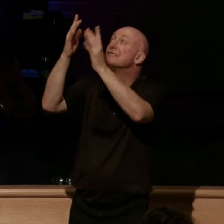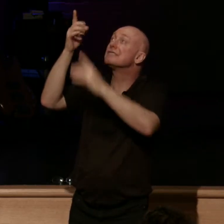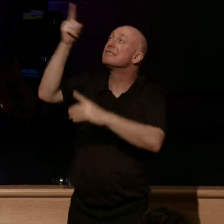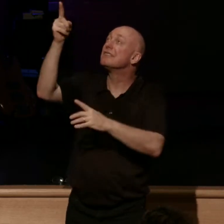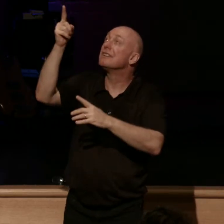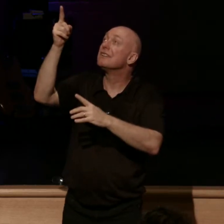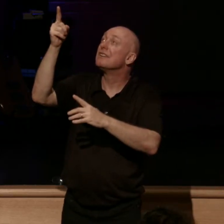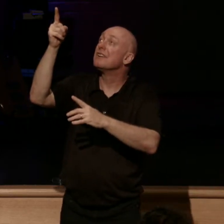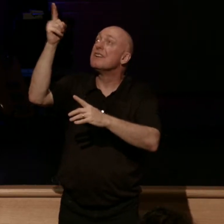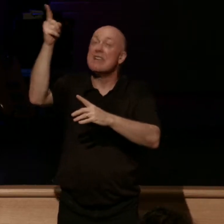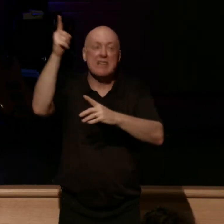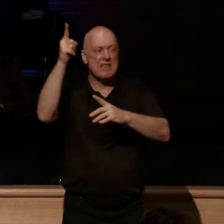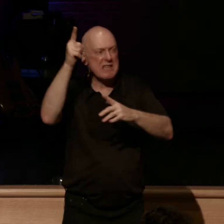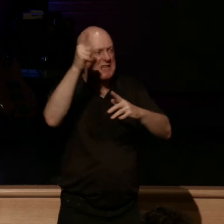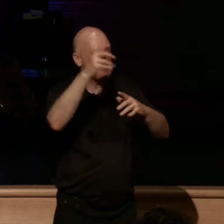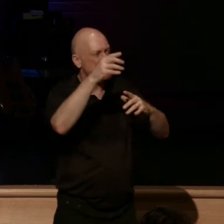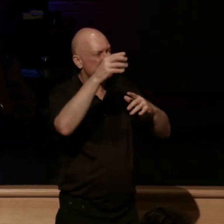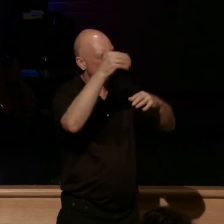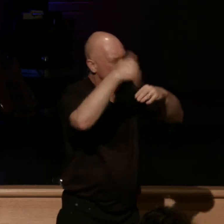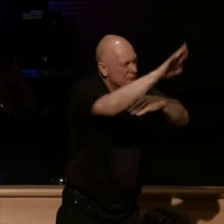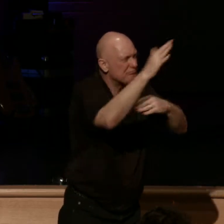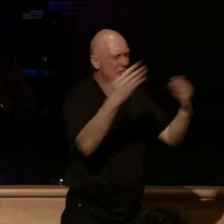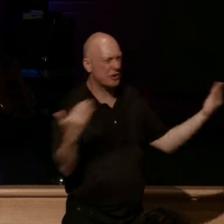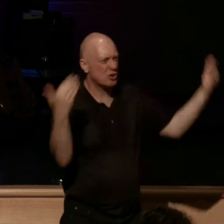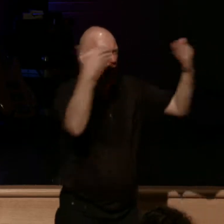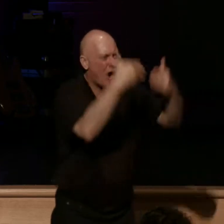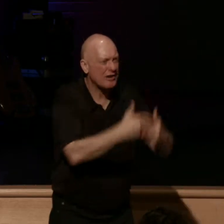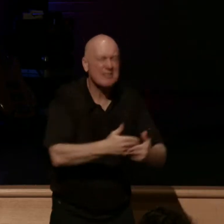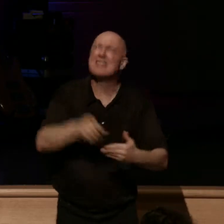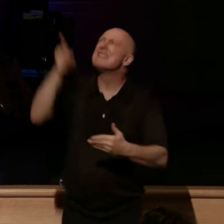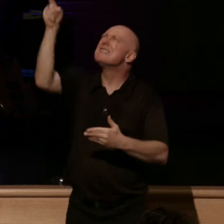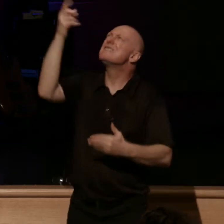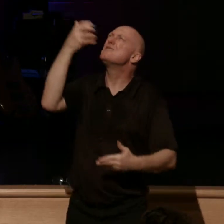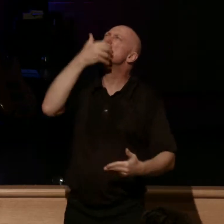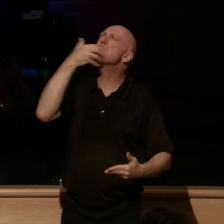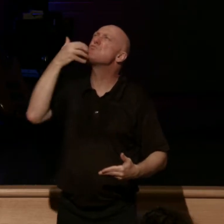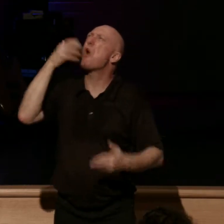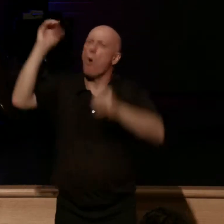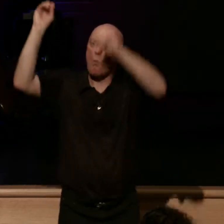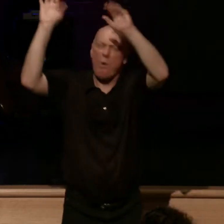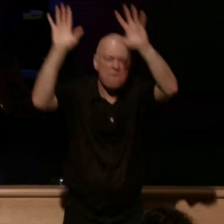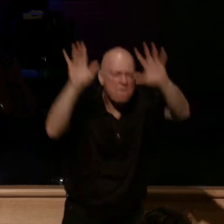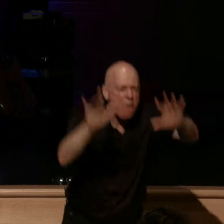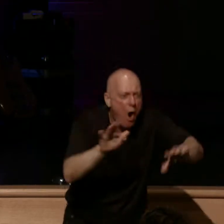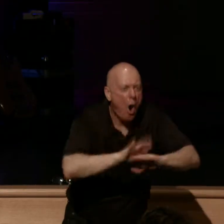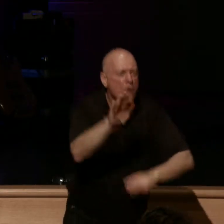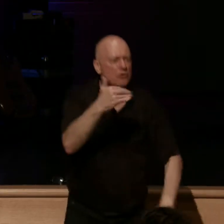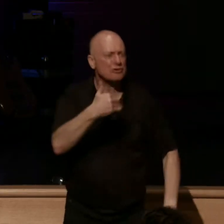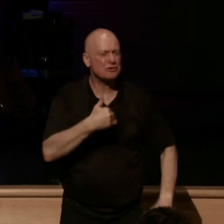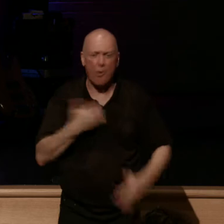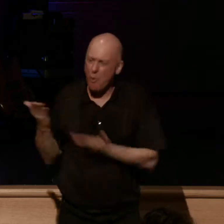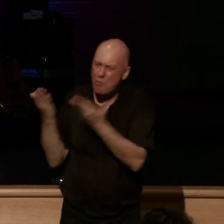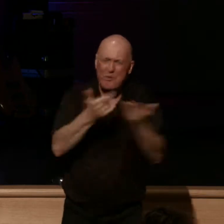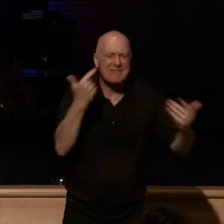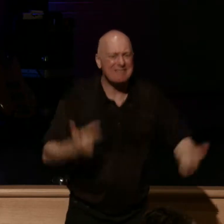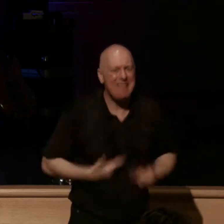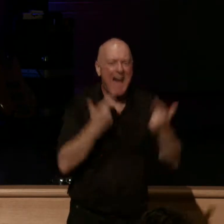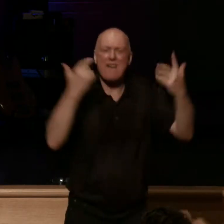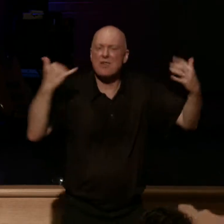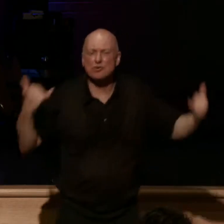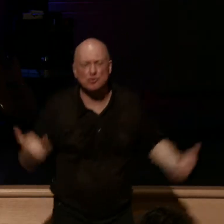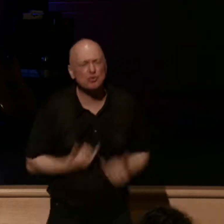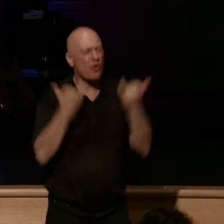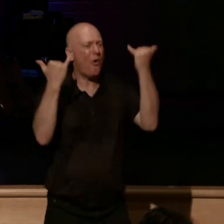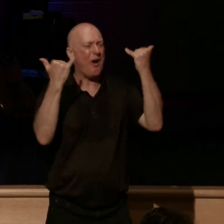that dispels the darkness, the Son when his warmth falls upon your soul, brings life, again,